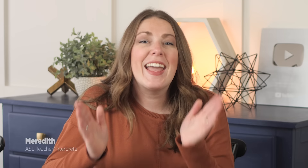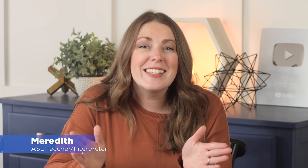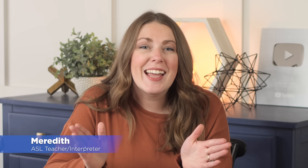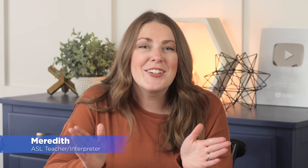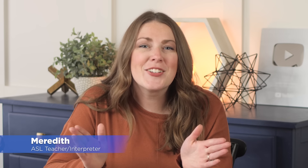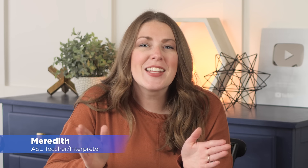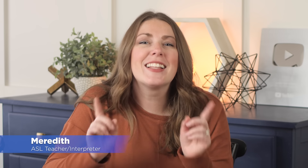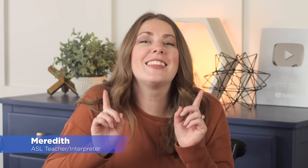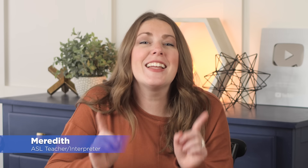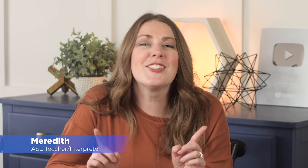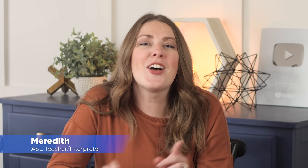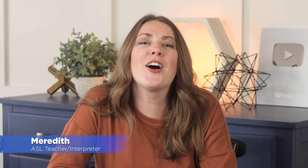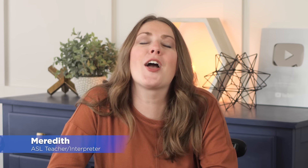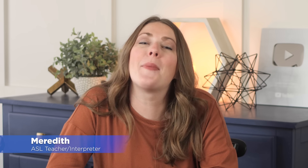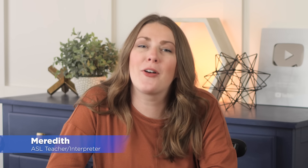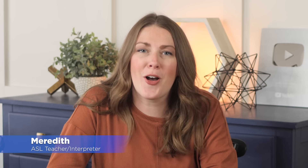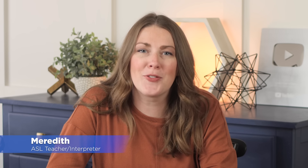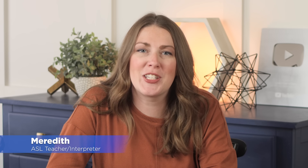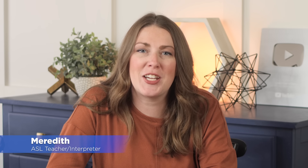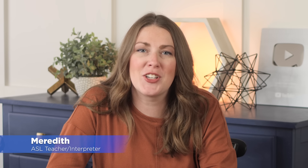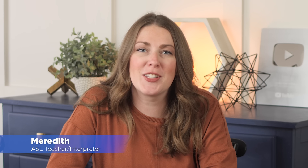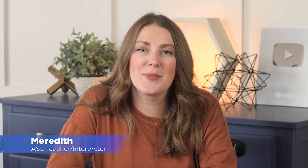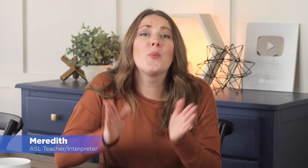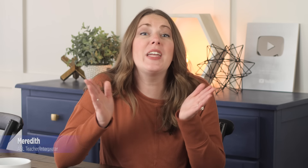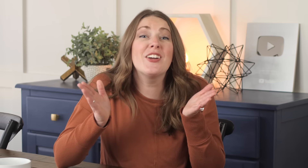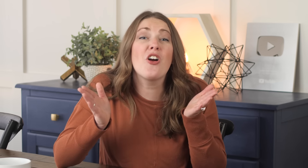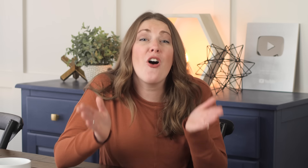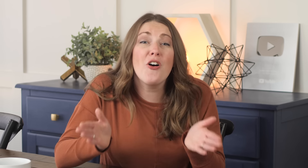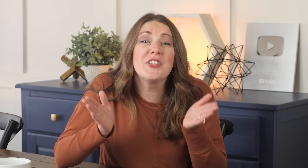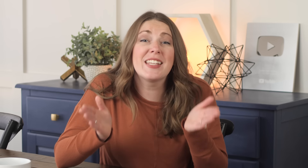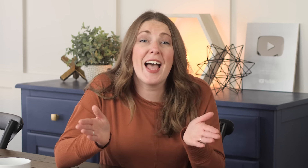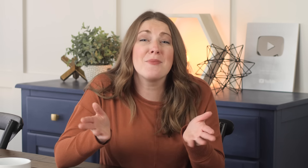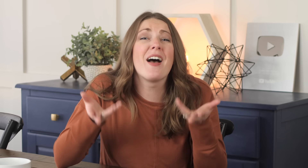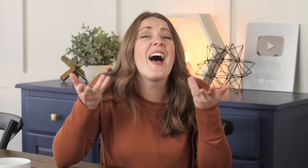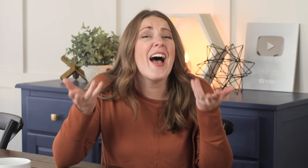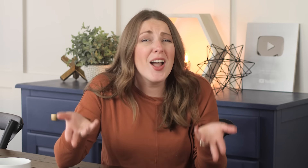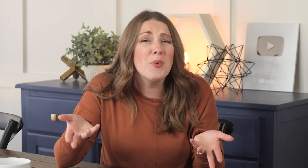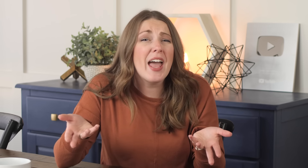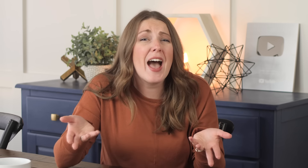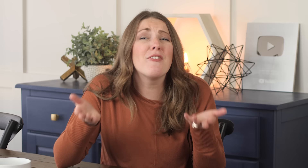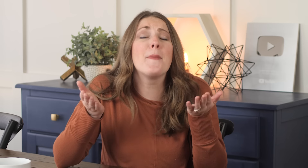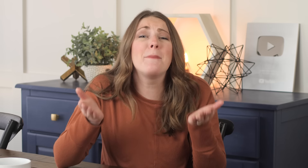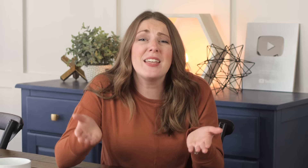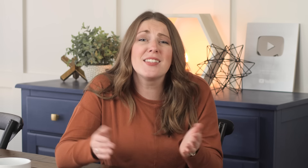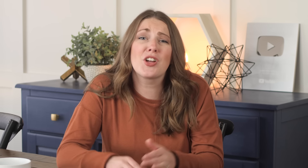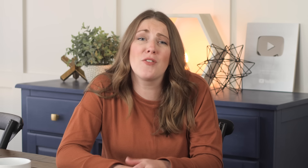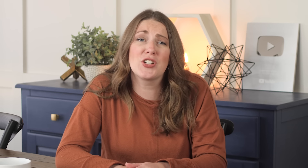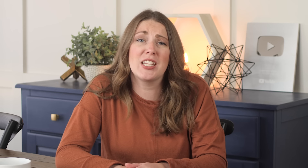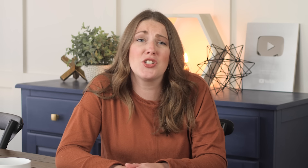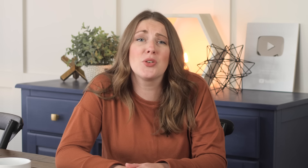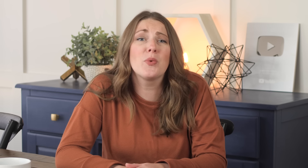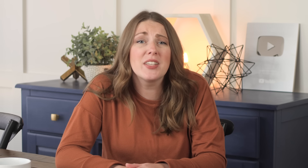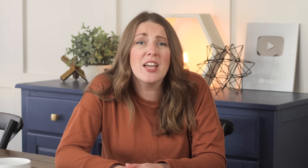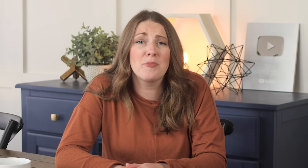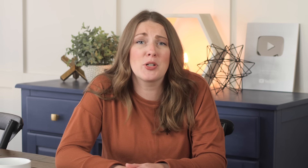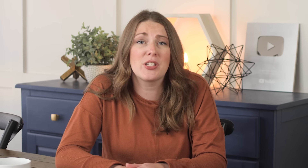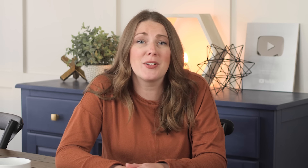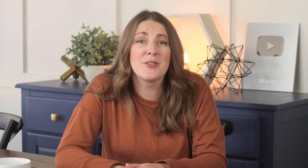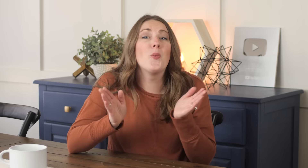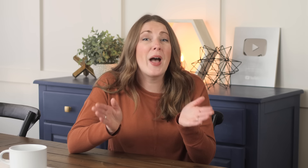Hey signers, let's talk about conversations. We hear all the time, I want to have a basic conversation with a deaf person.